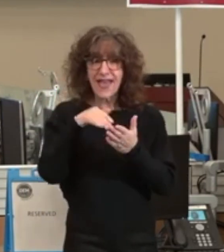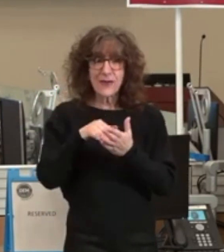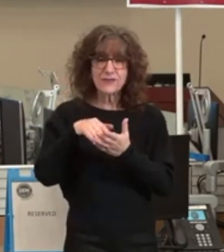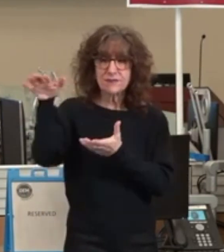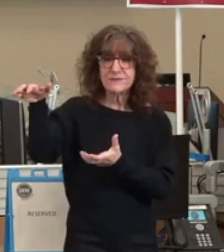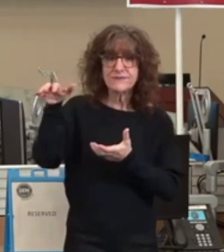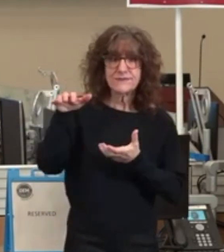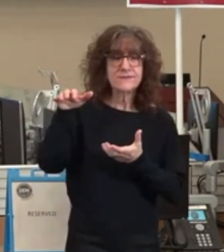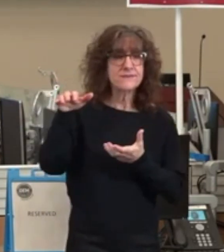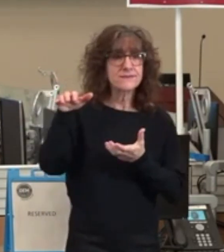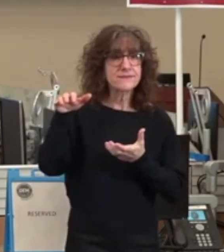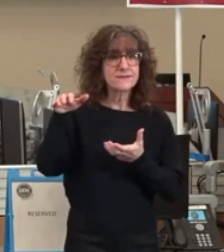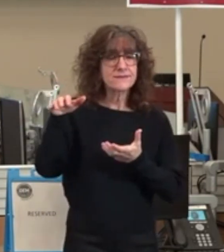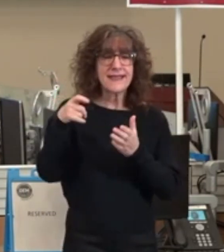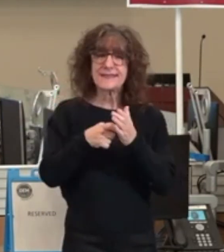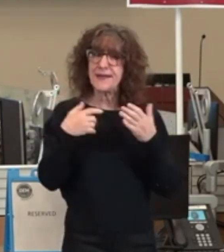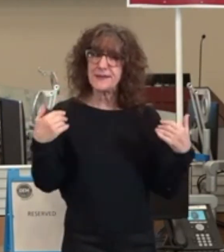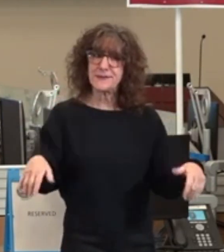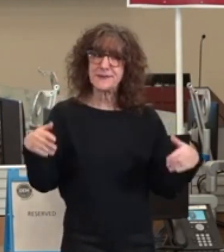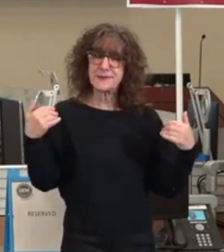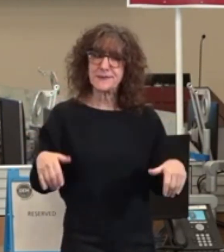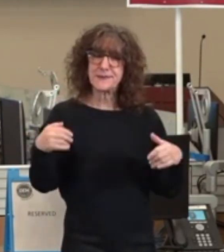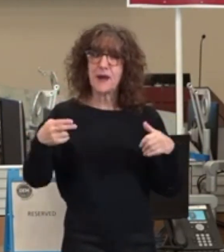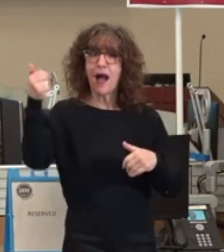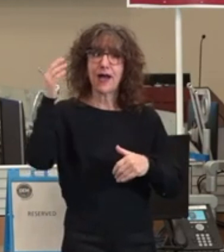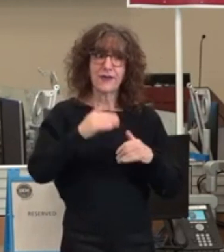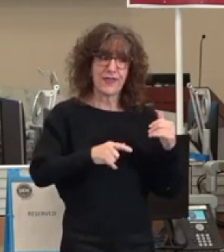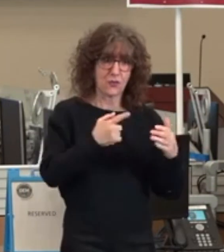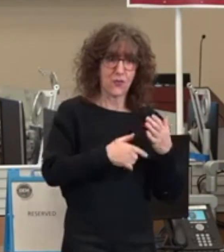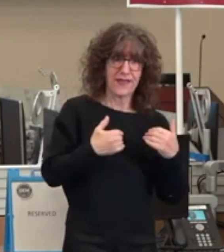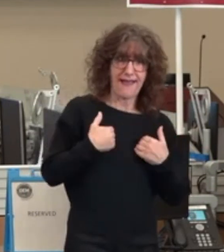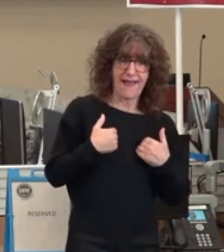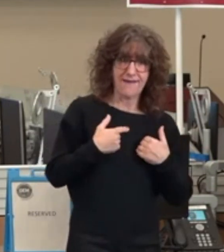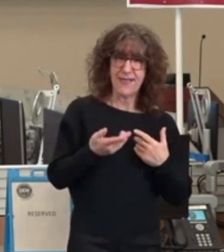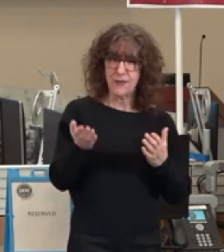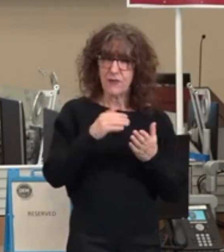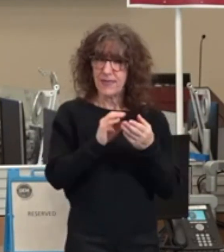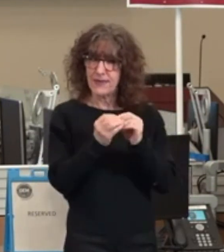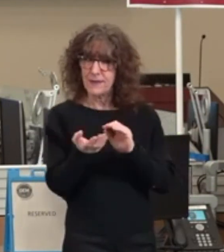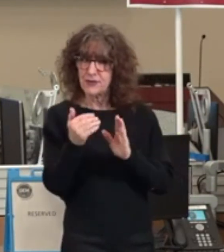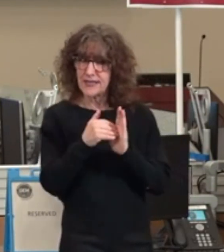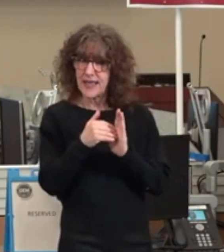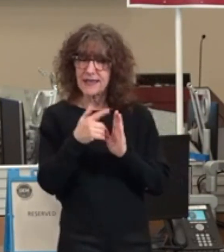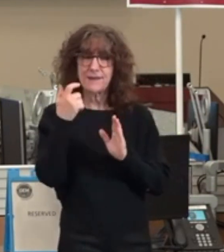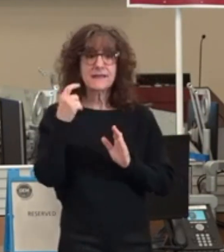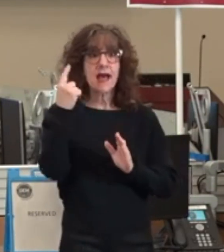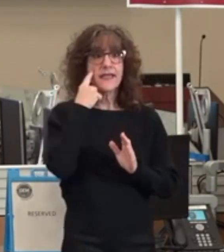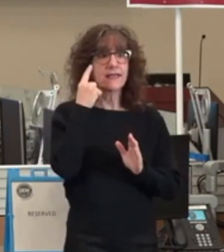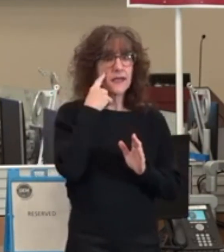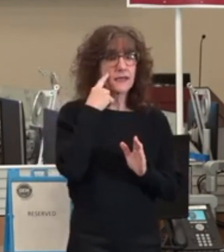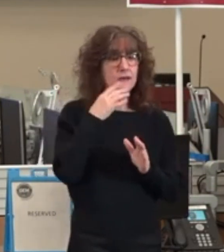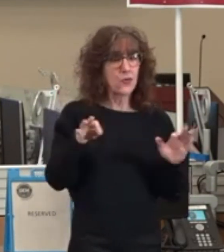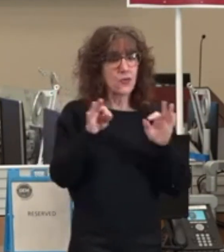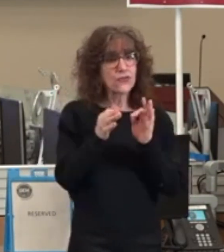to our health department, demand is far outpacing supply at this time. And again, let me just repeat those numbers again, because I think they bear